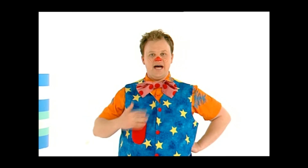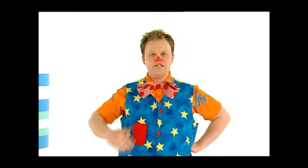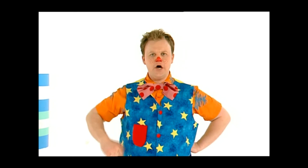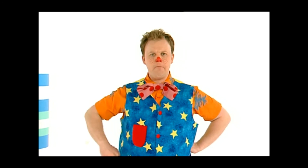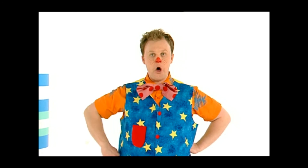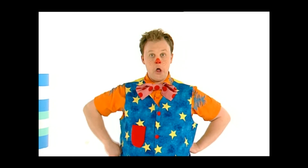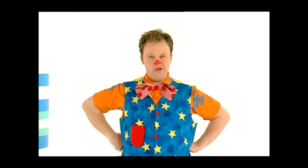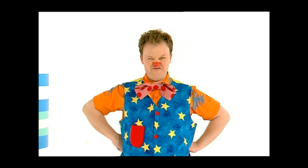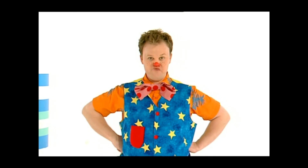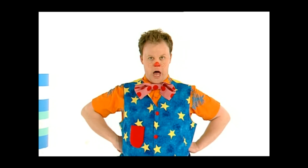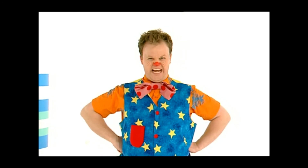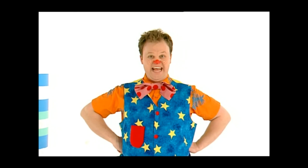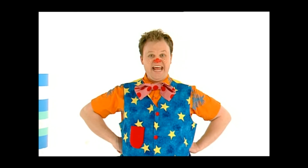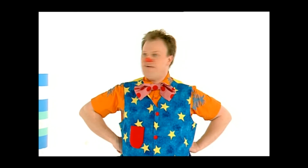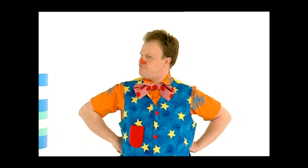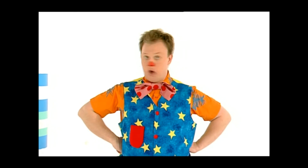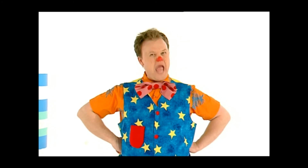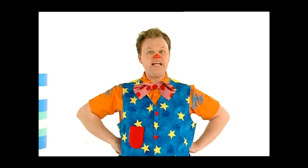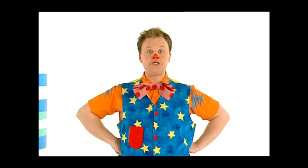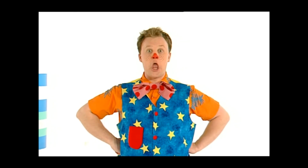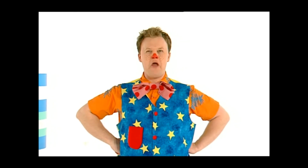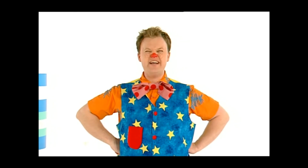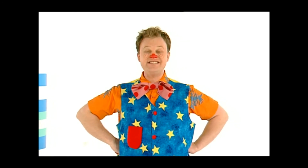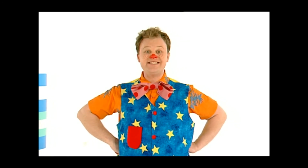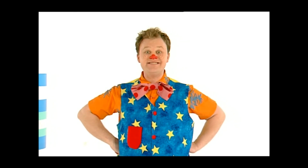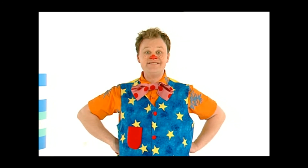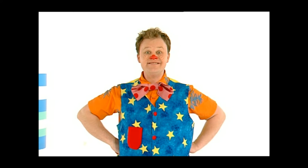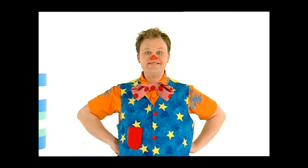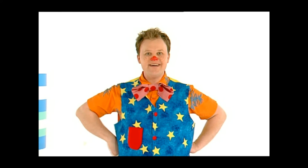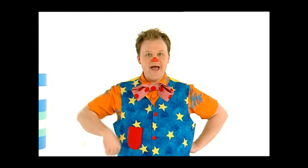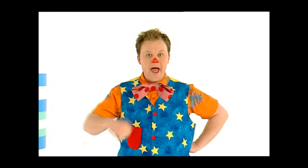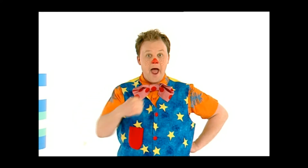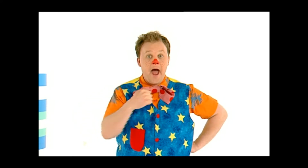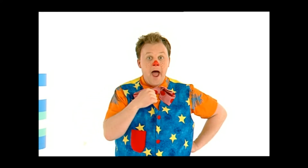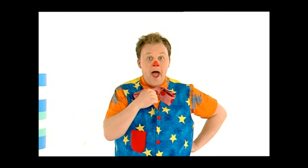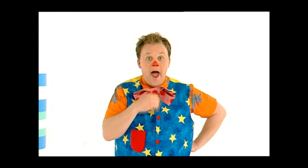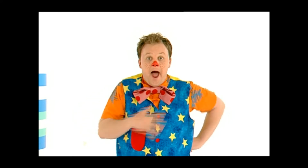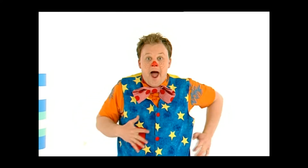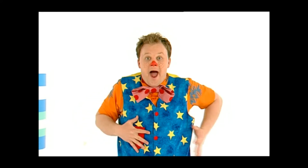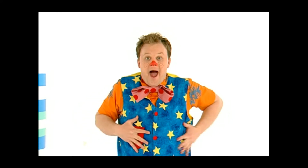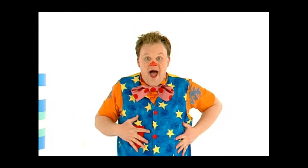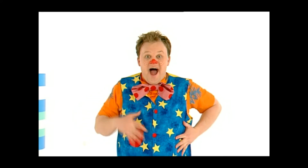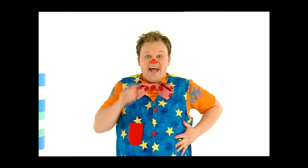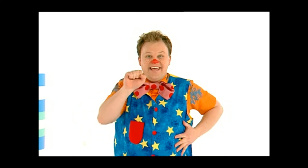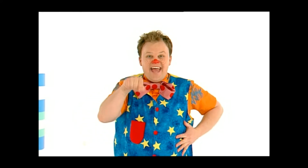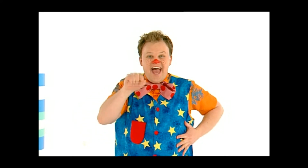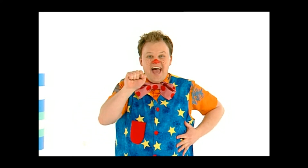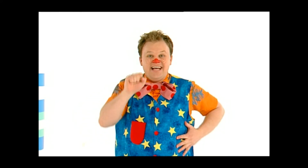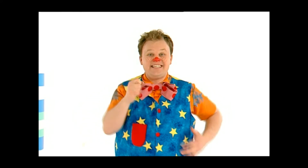to pull funny faces. Pull some more, Mr. Tumble. Yes!